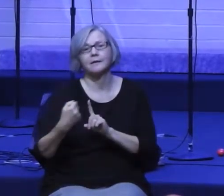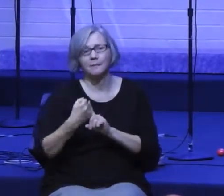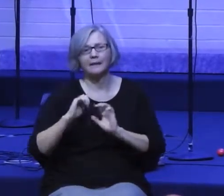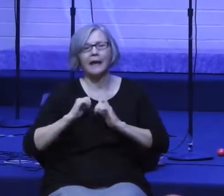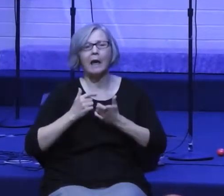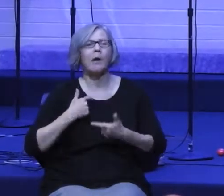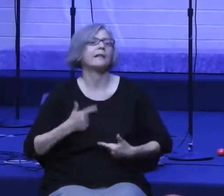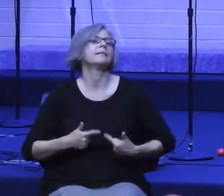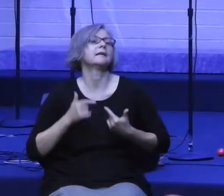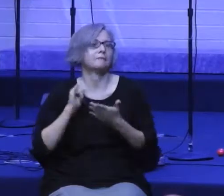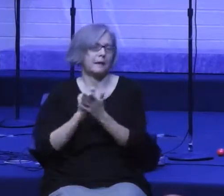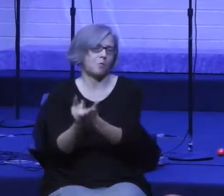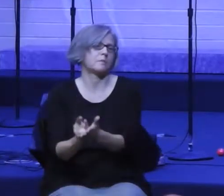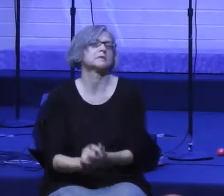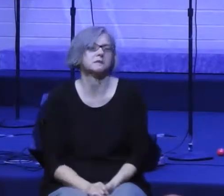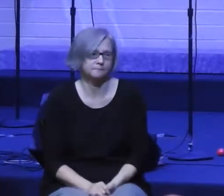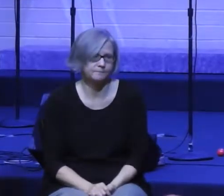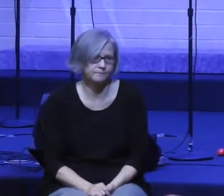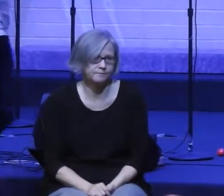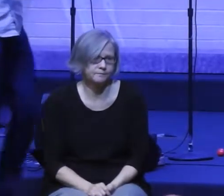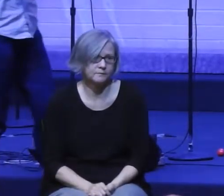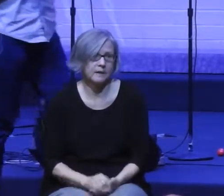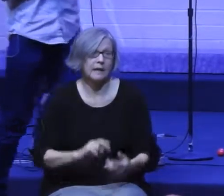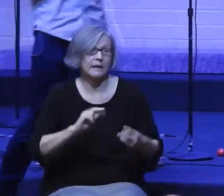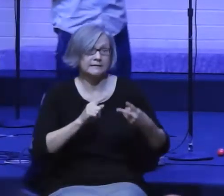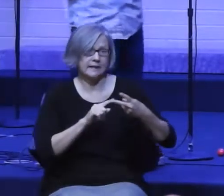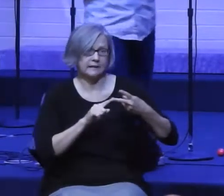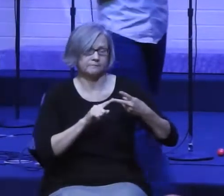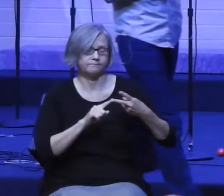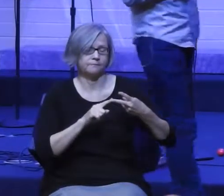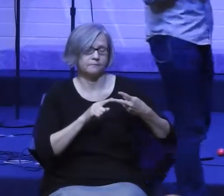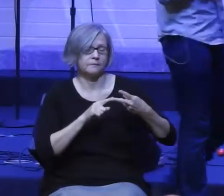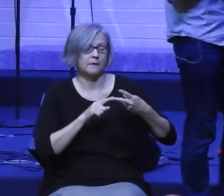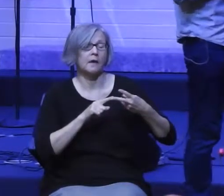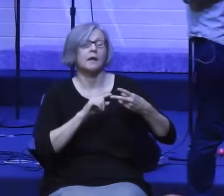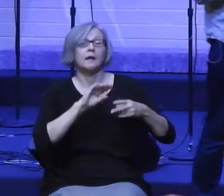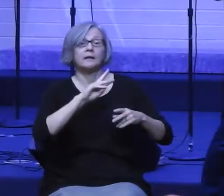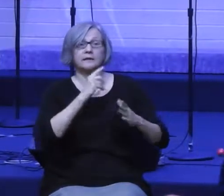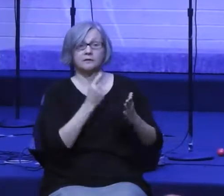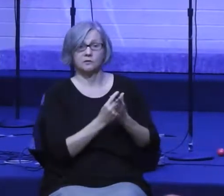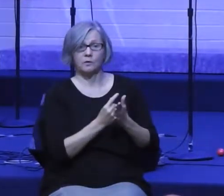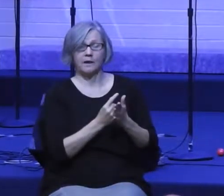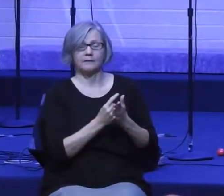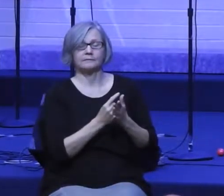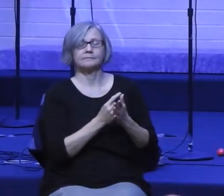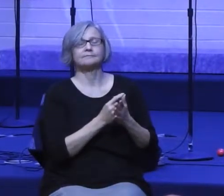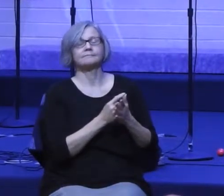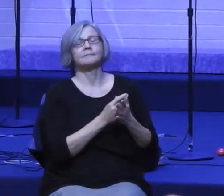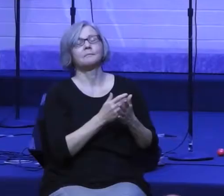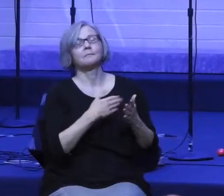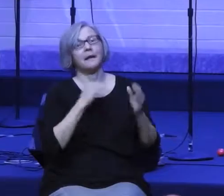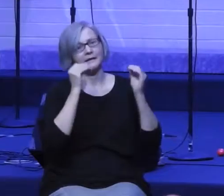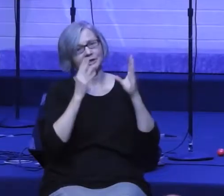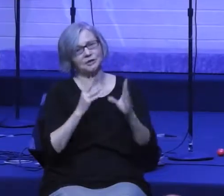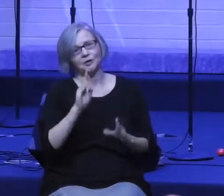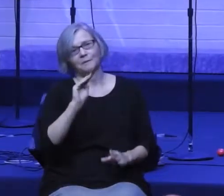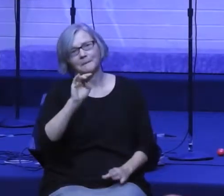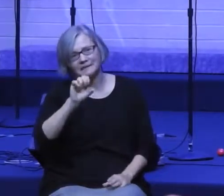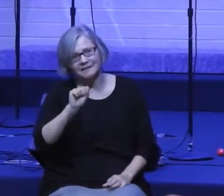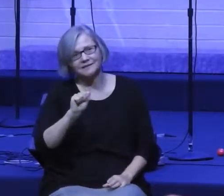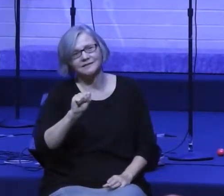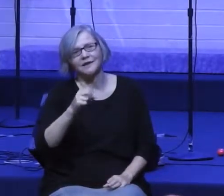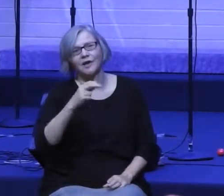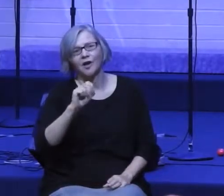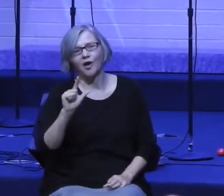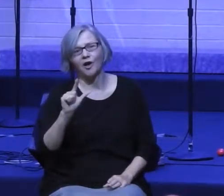anywhere. So I quit. I was done. Because my perspective of the future, this isn't going anywhere, I don't even like it that